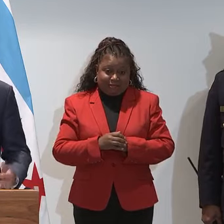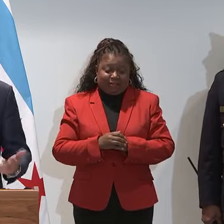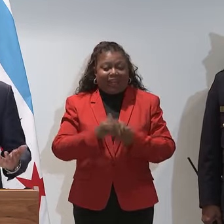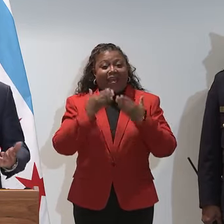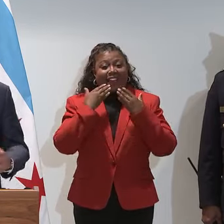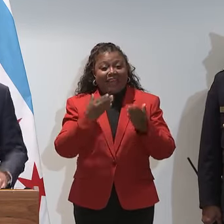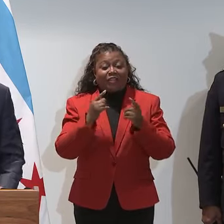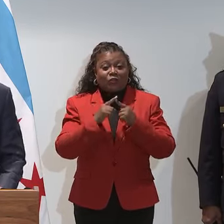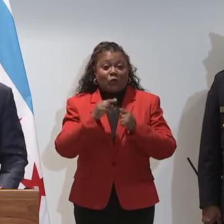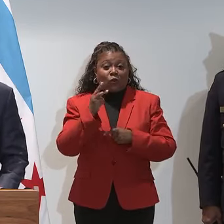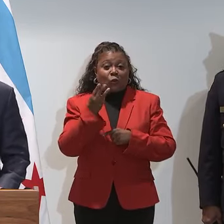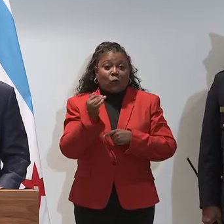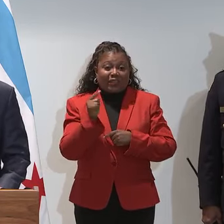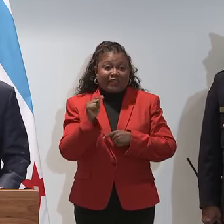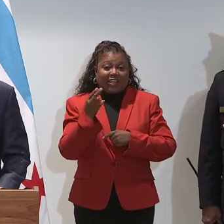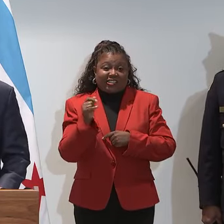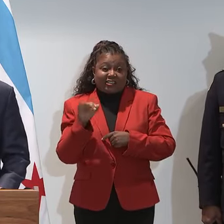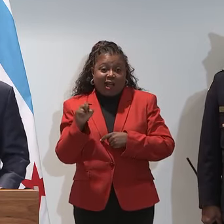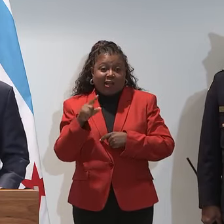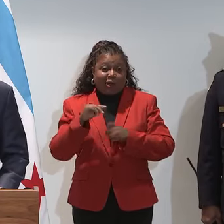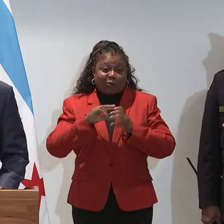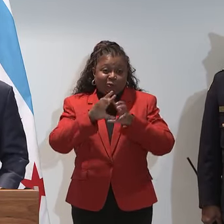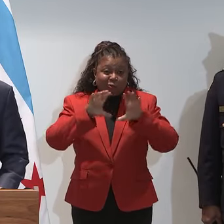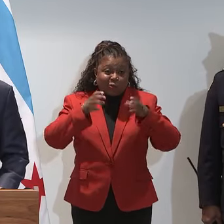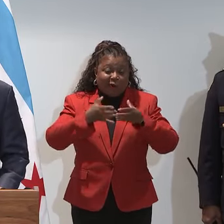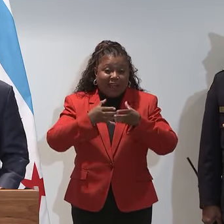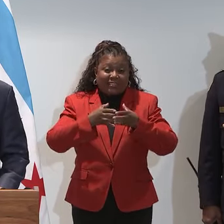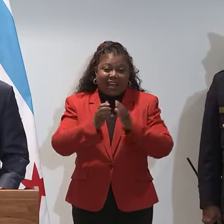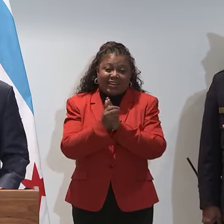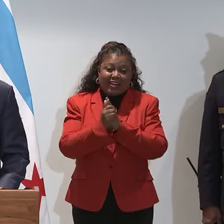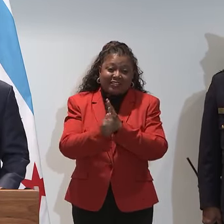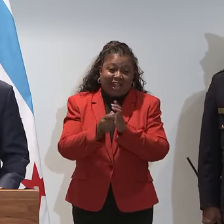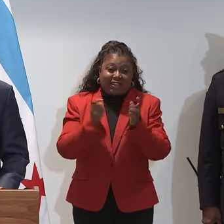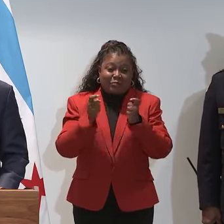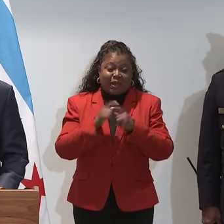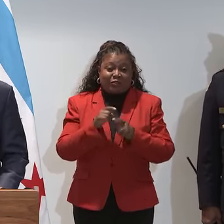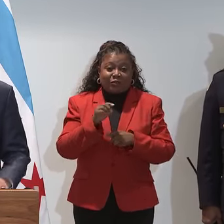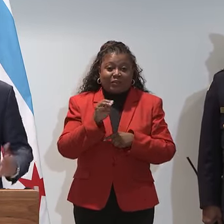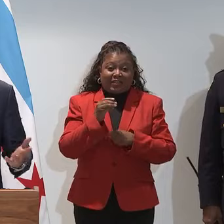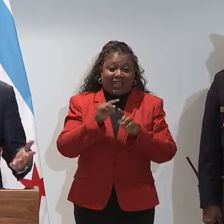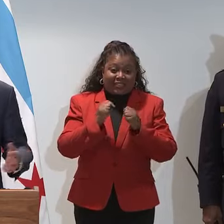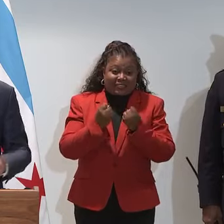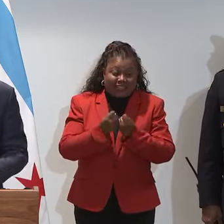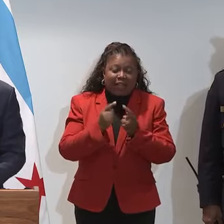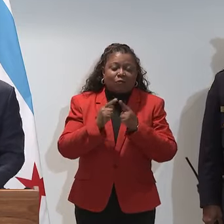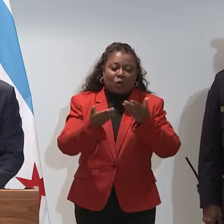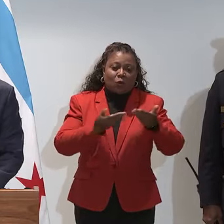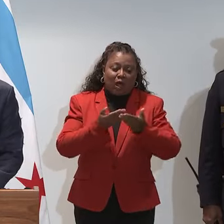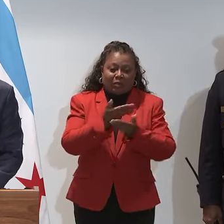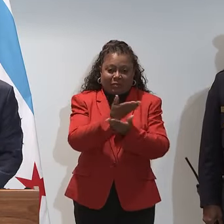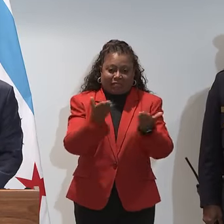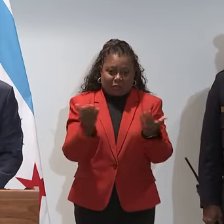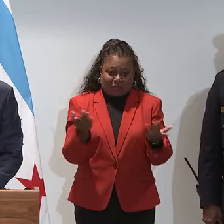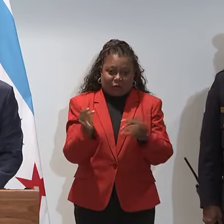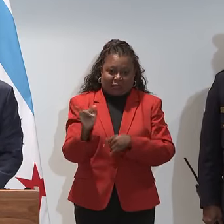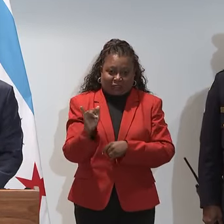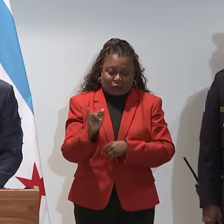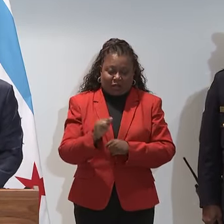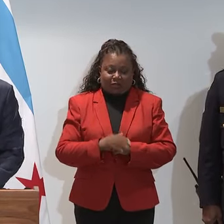And thanks to the Whitney Young branch and the dedication of our talented manager, Mitchell Smith, and team, we're welcoming them here as